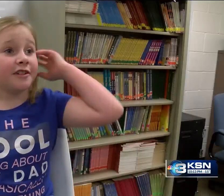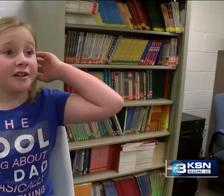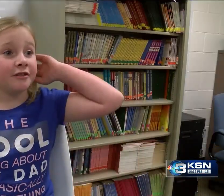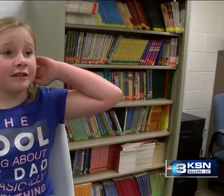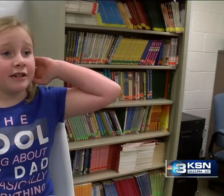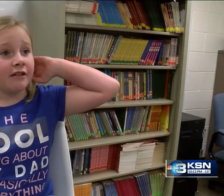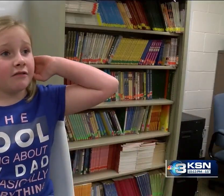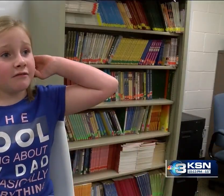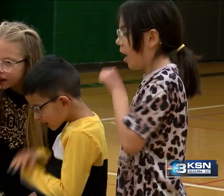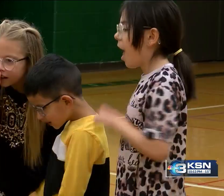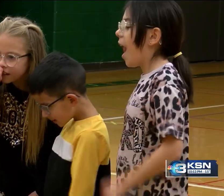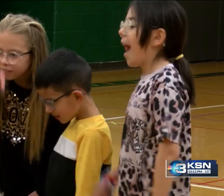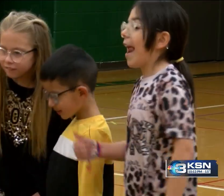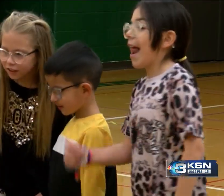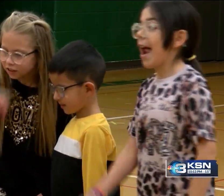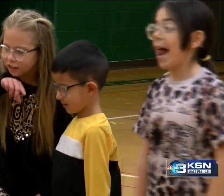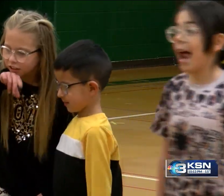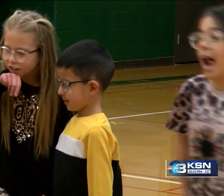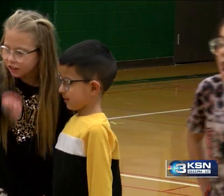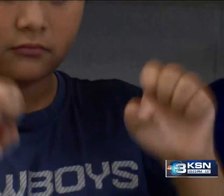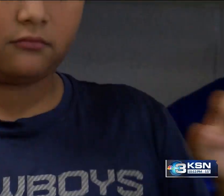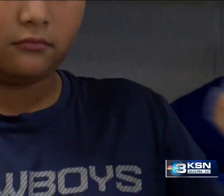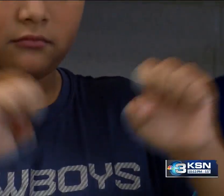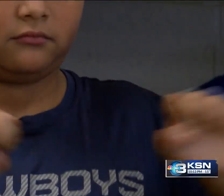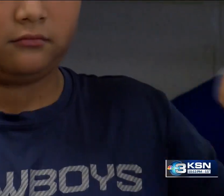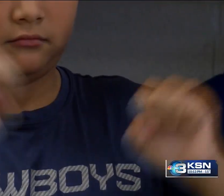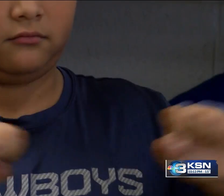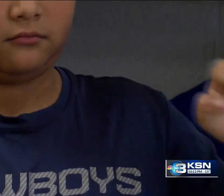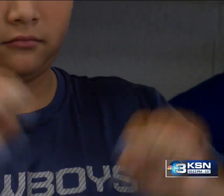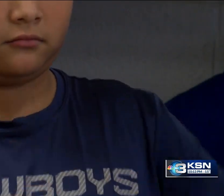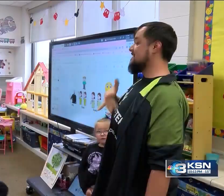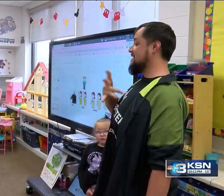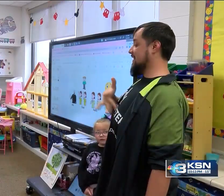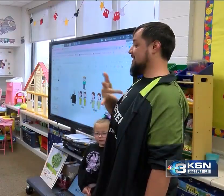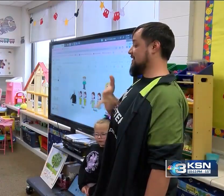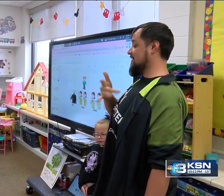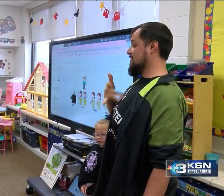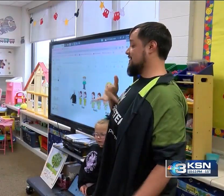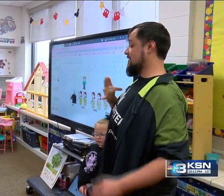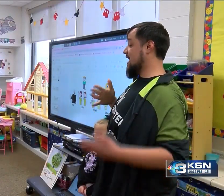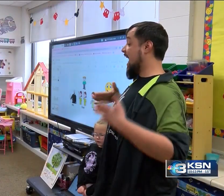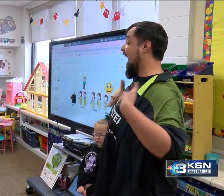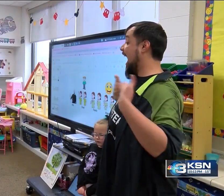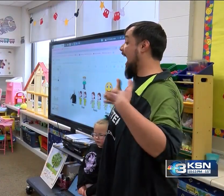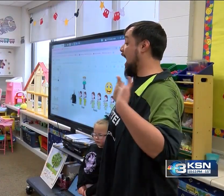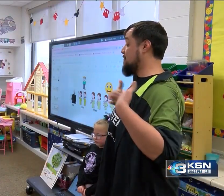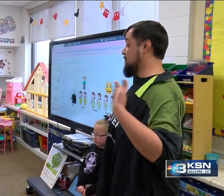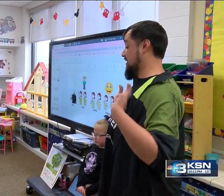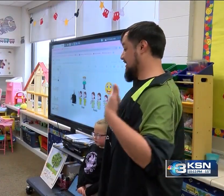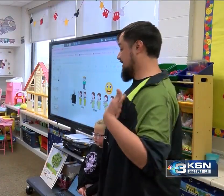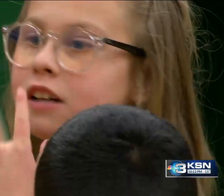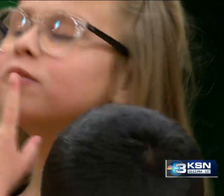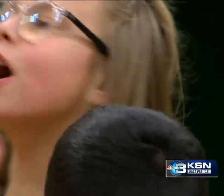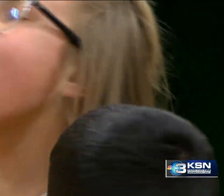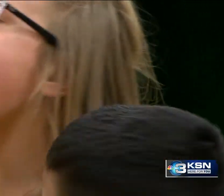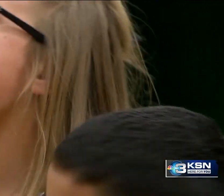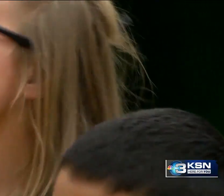that I know it now. Camden is serving as a catalyst for new language in both her school and community. Word!